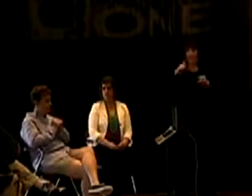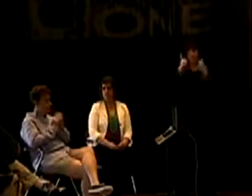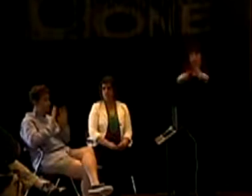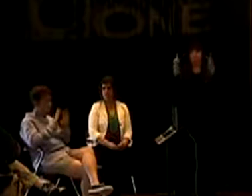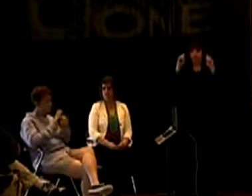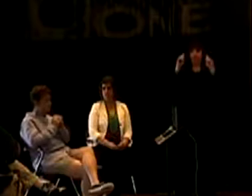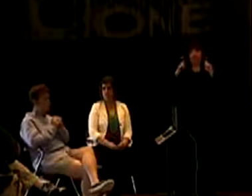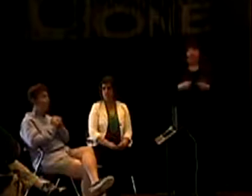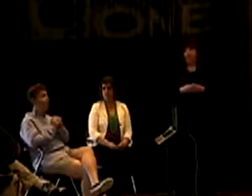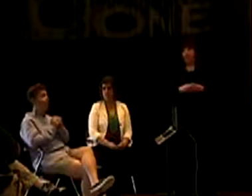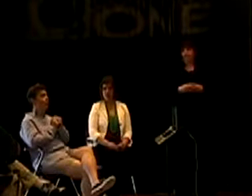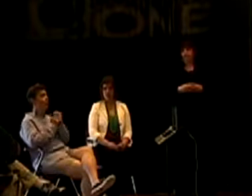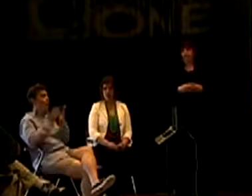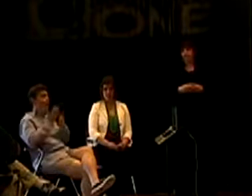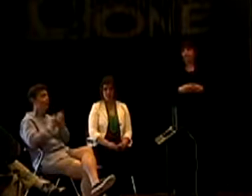happen.